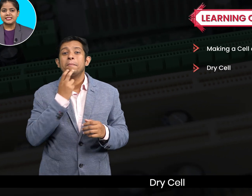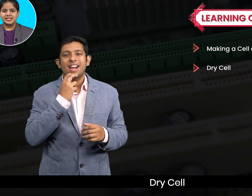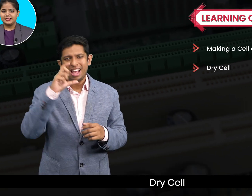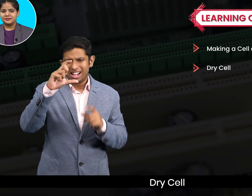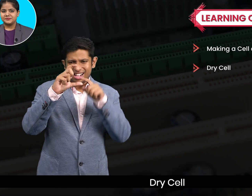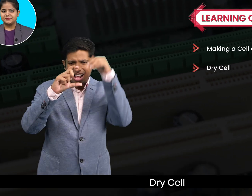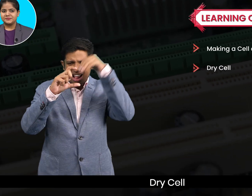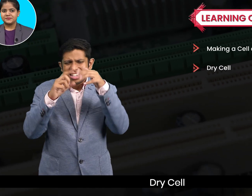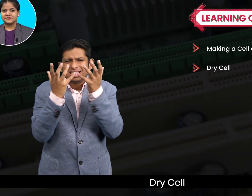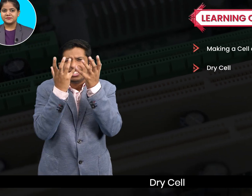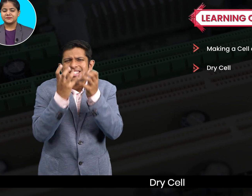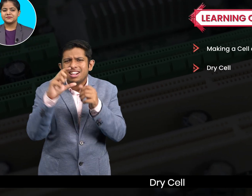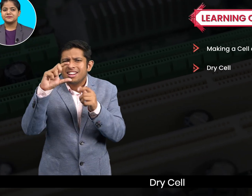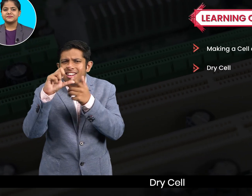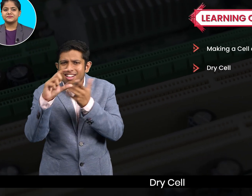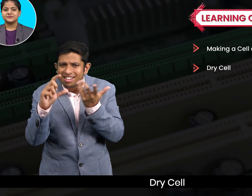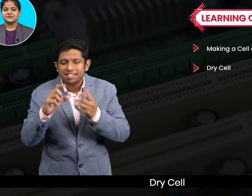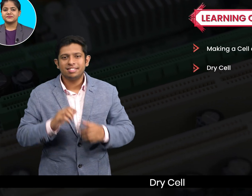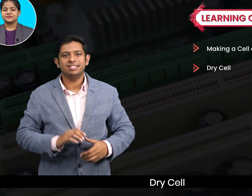dry cell,